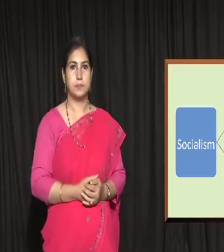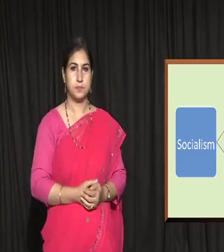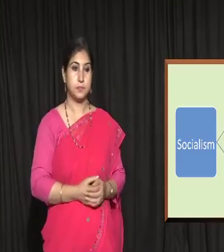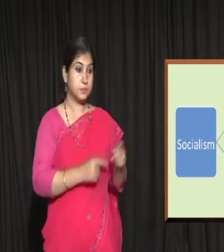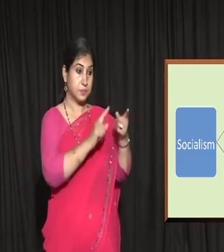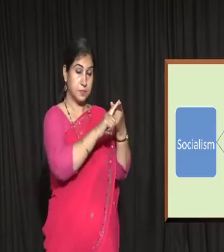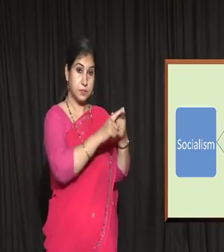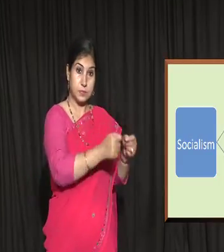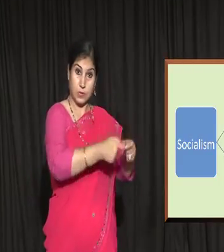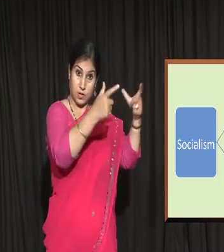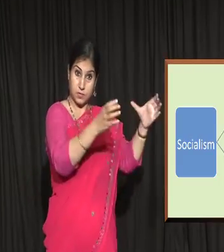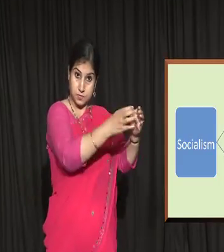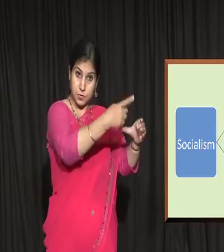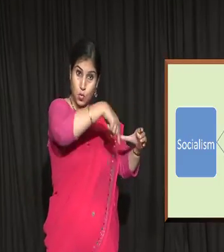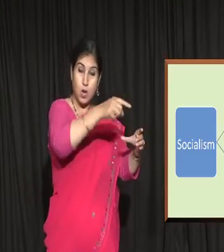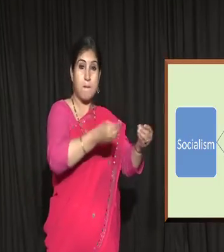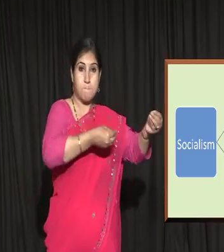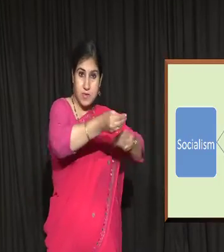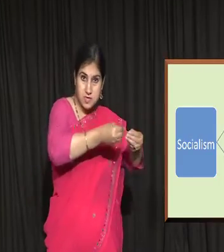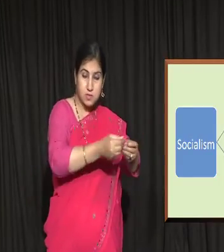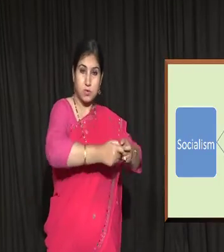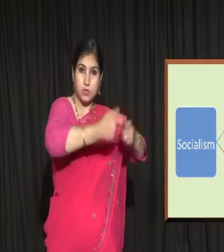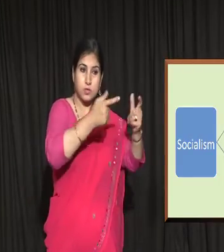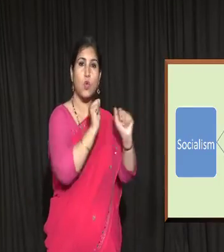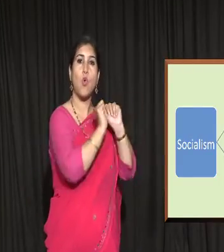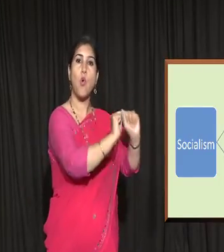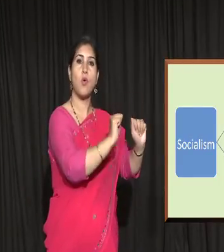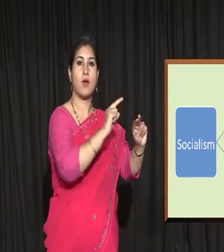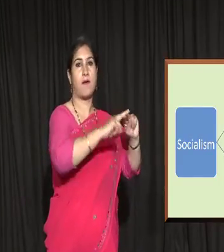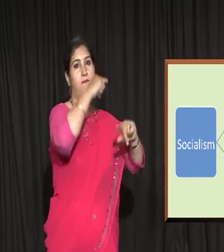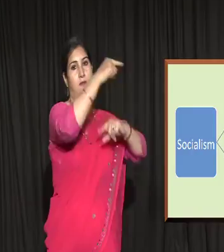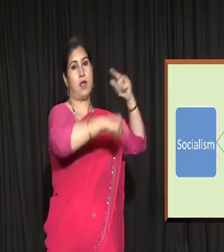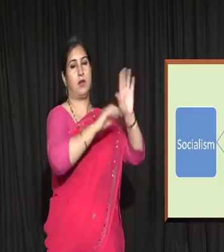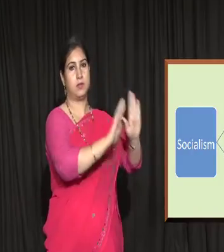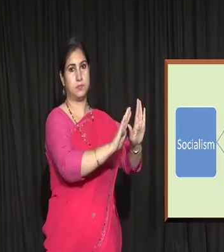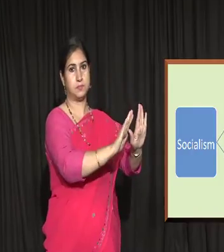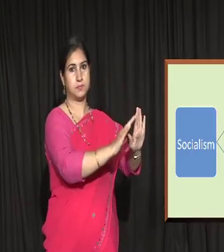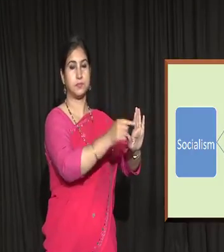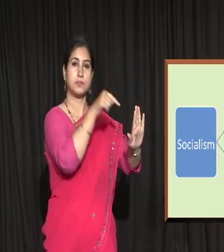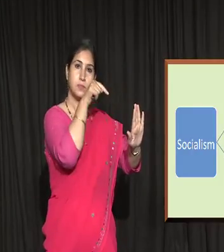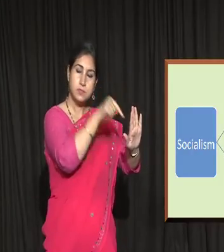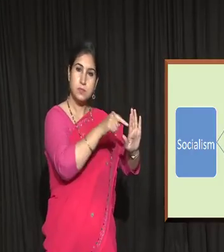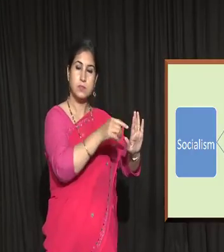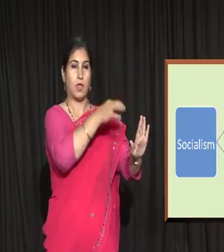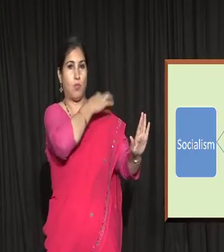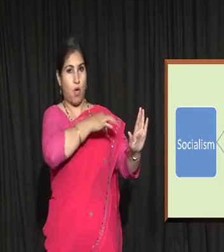The capitalists were rich businessmen who owned factories and would get the profit earned